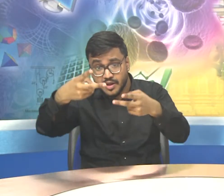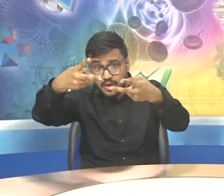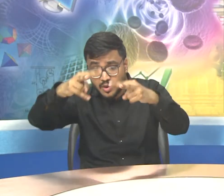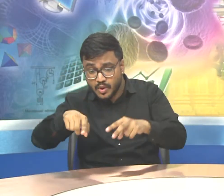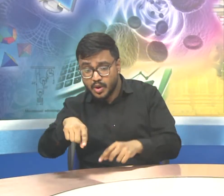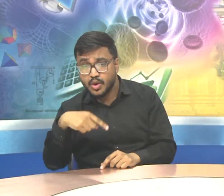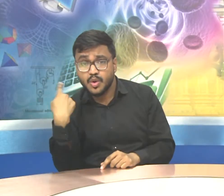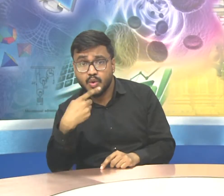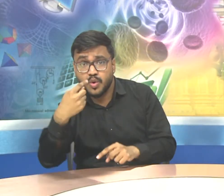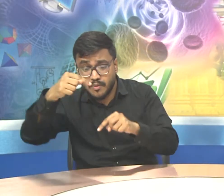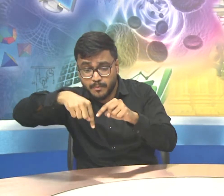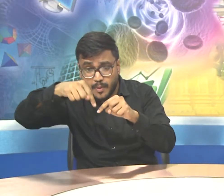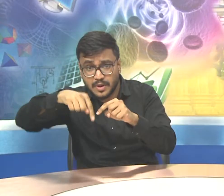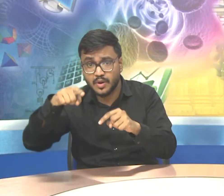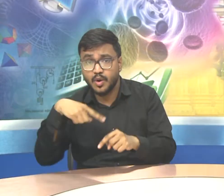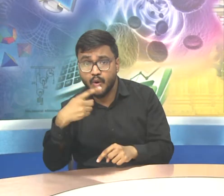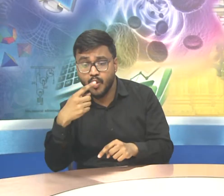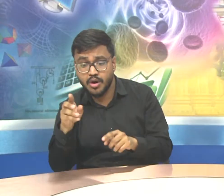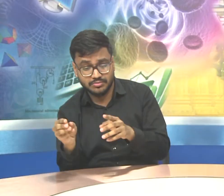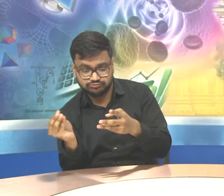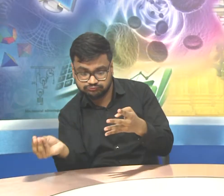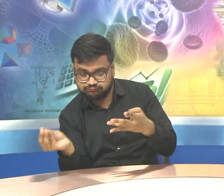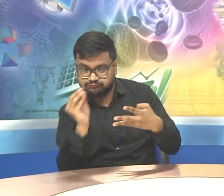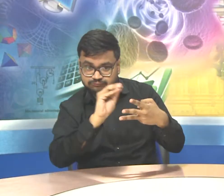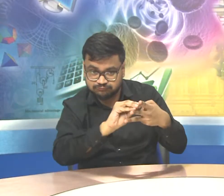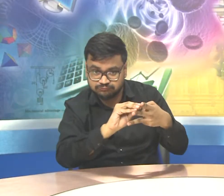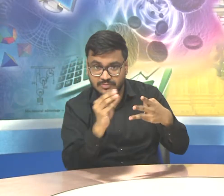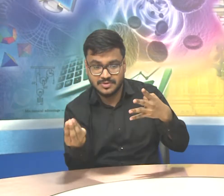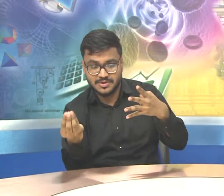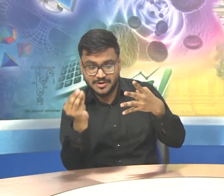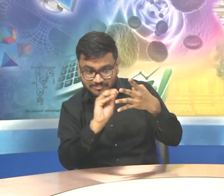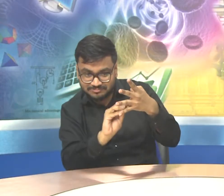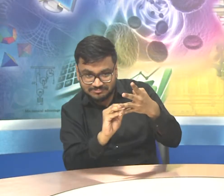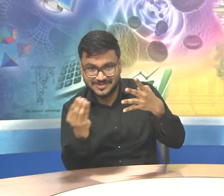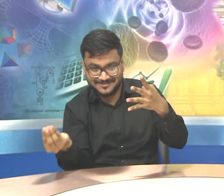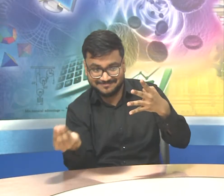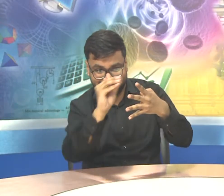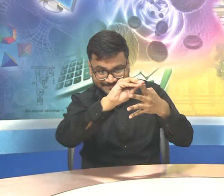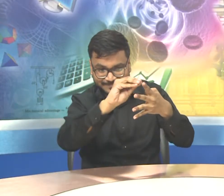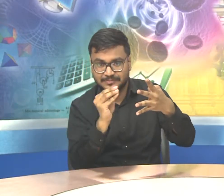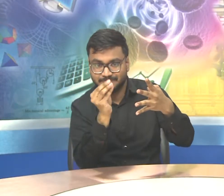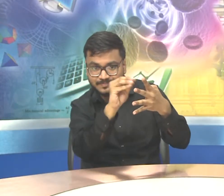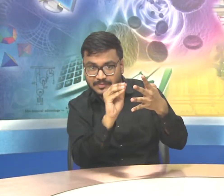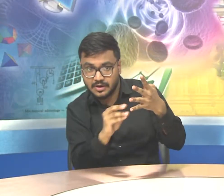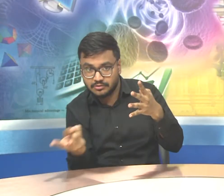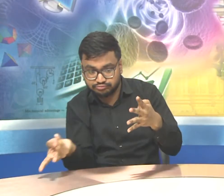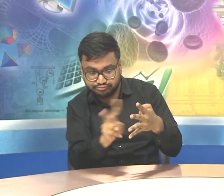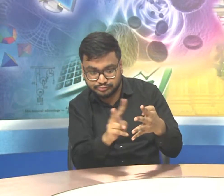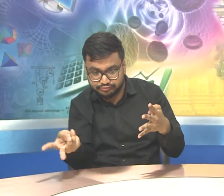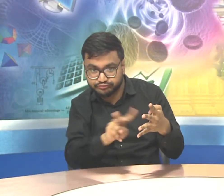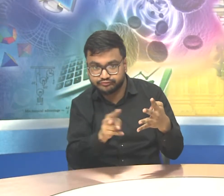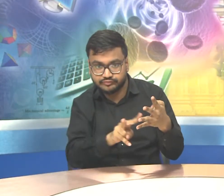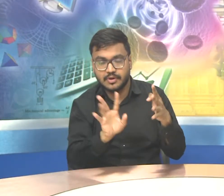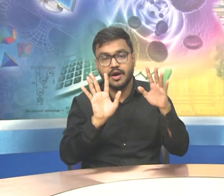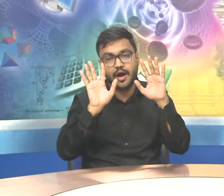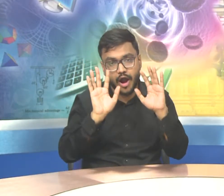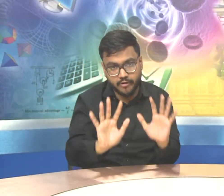Their votes are then transferred to the remaining candidates according the voters' next